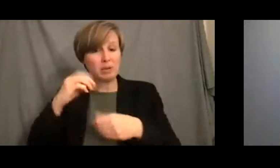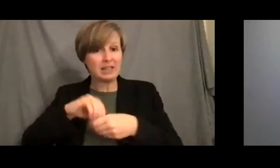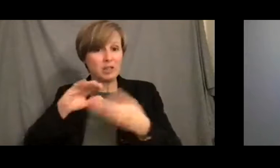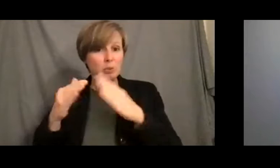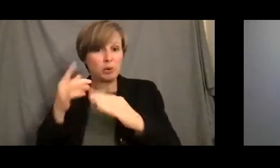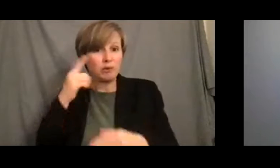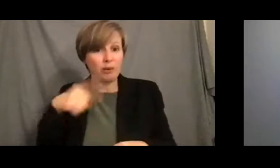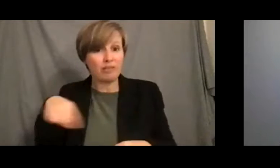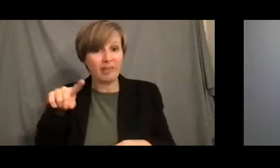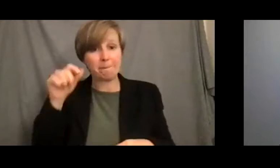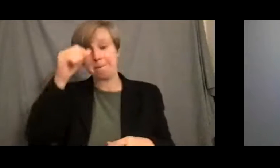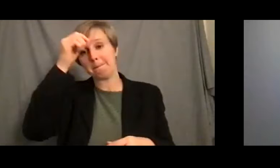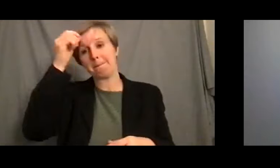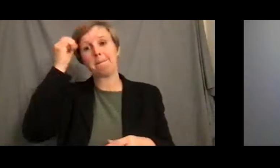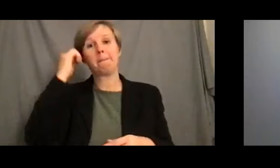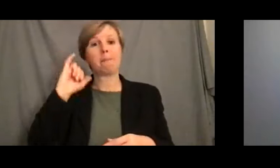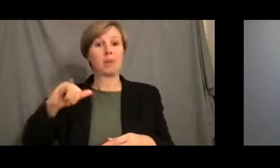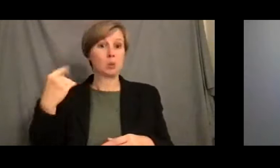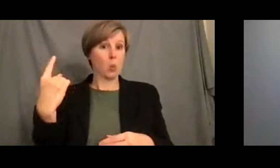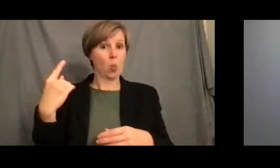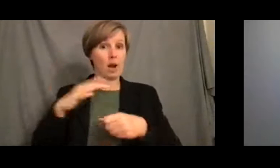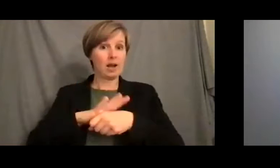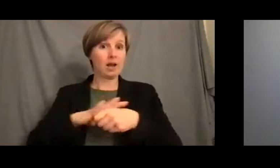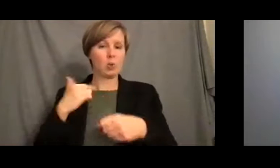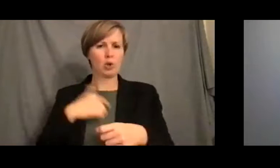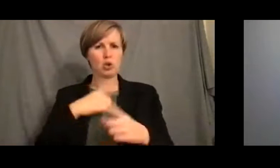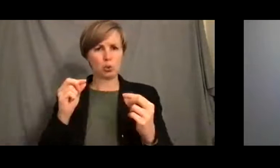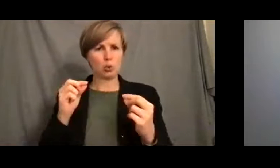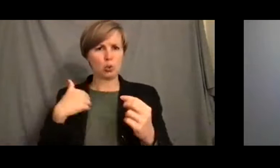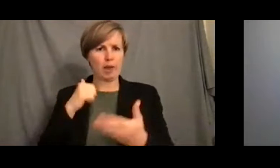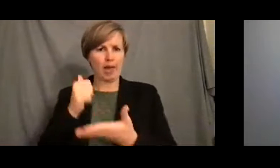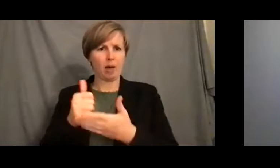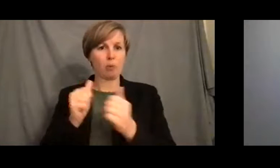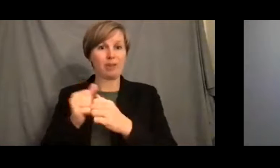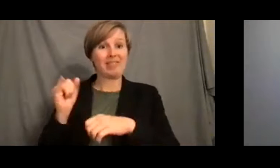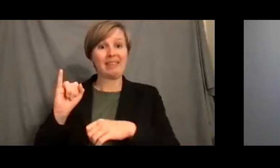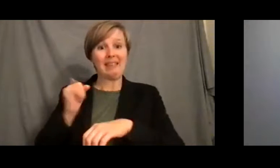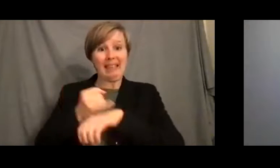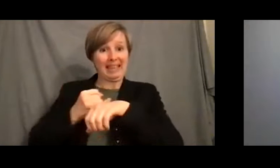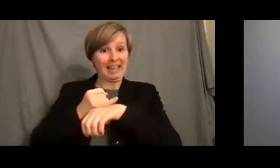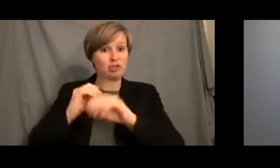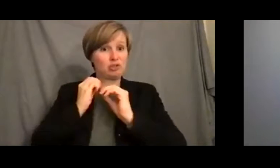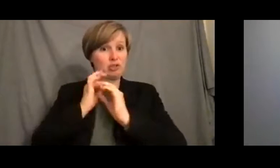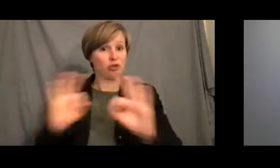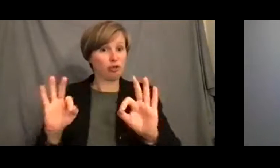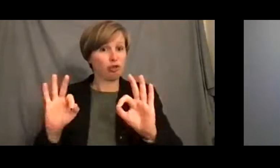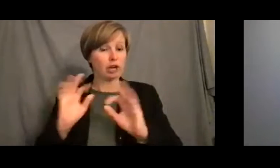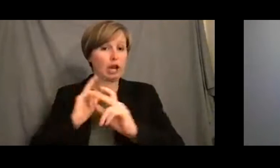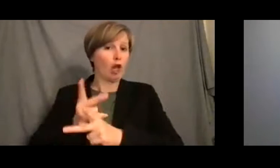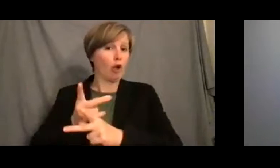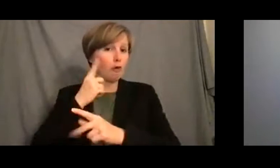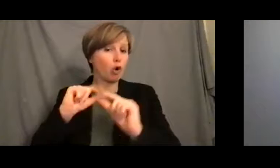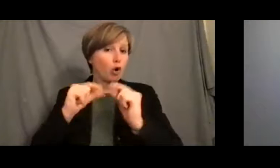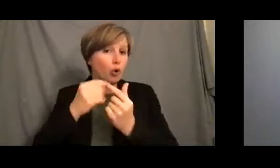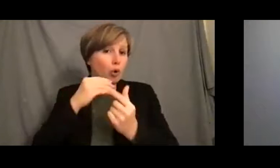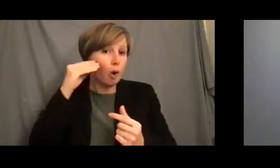them. That's one of the areas that we do is we assist with interest-free loans for group homes so that they can live